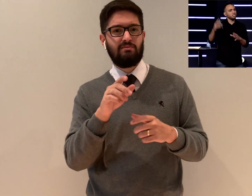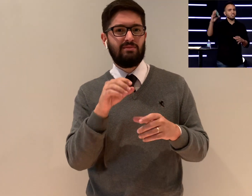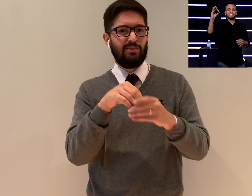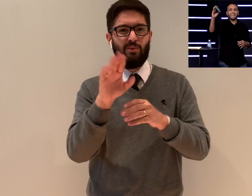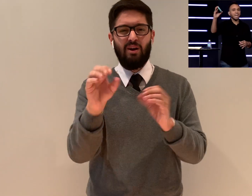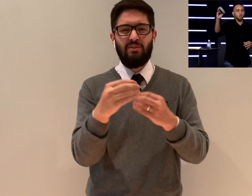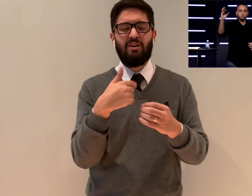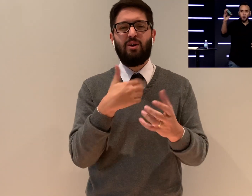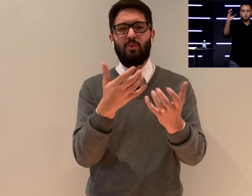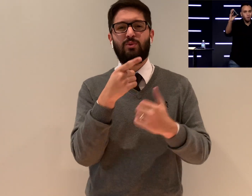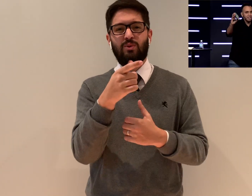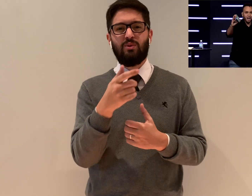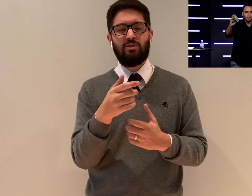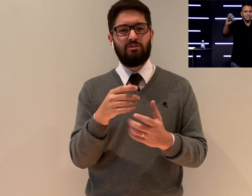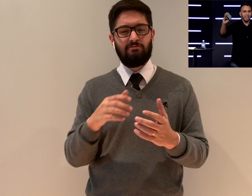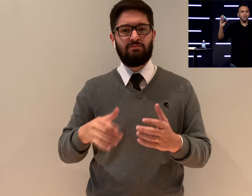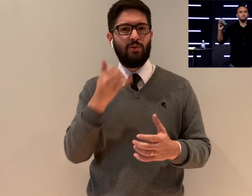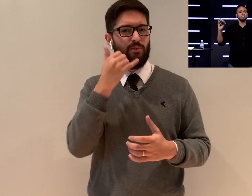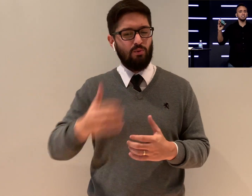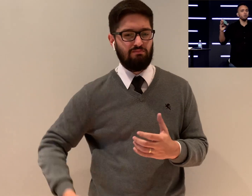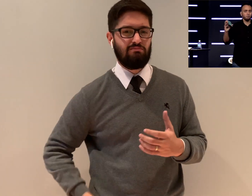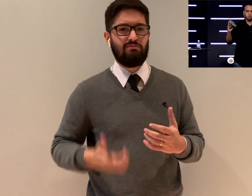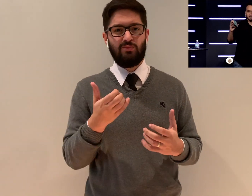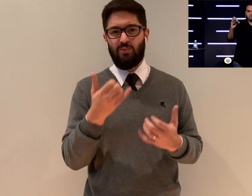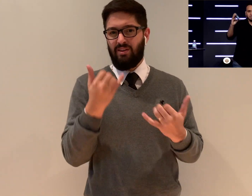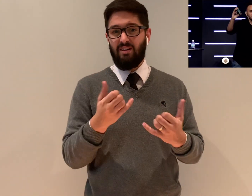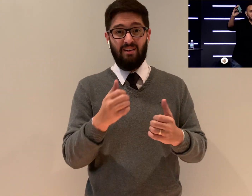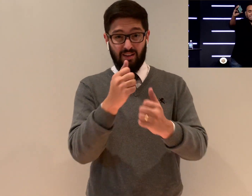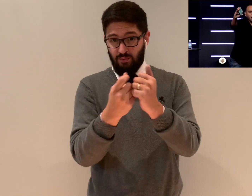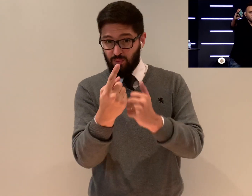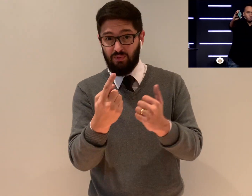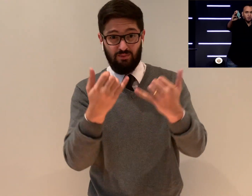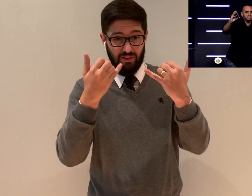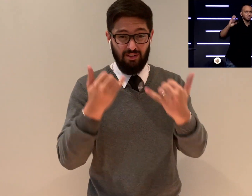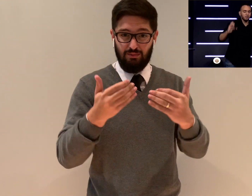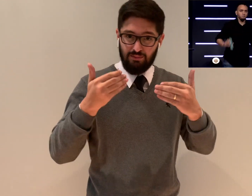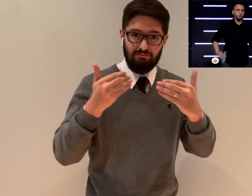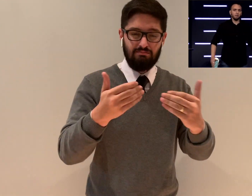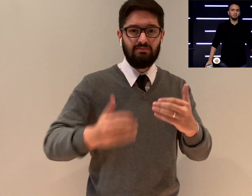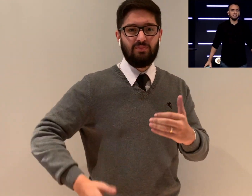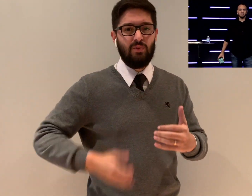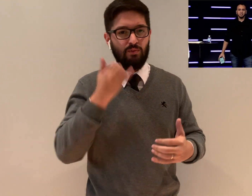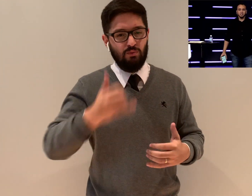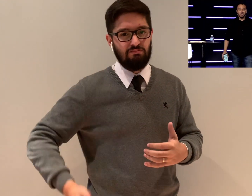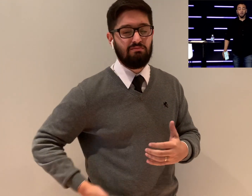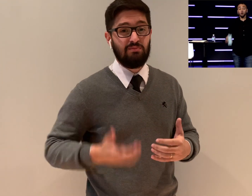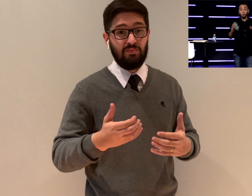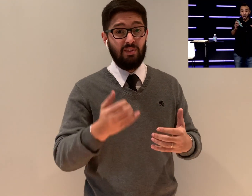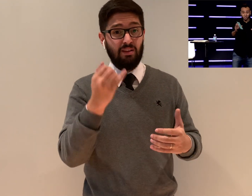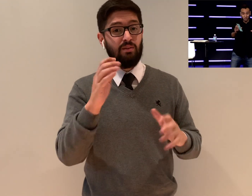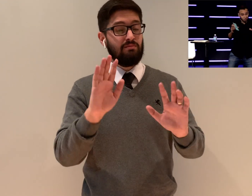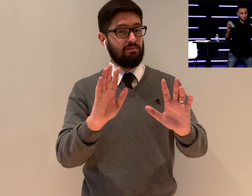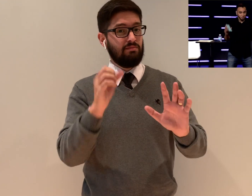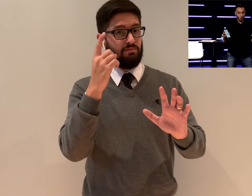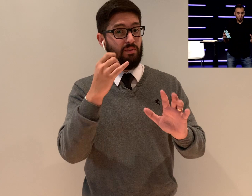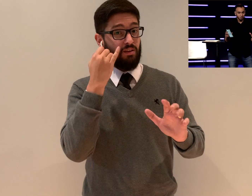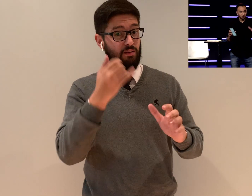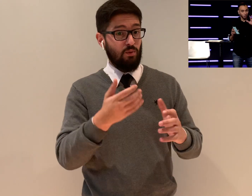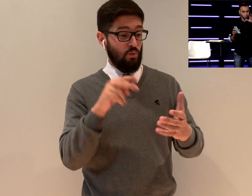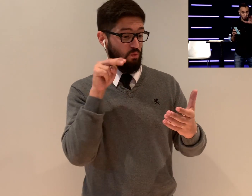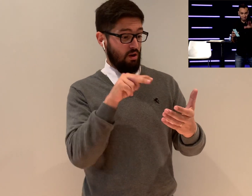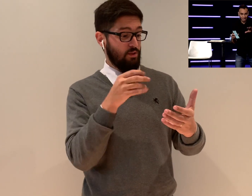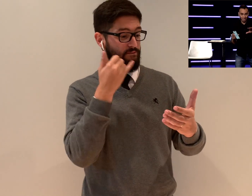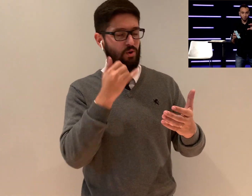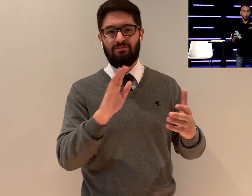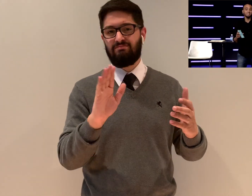I want you to take out your phone right now. Every single person, take out your phone at this very moment. If you're watching us from your phone,